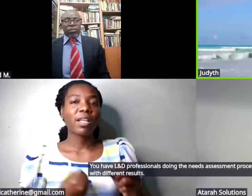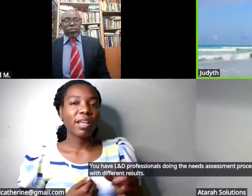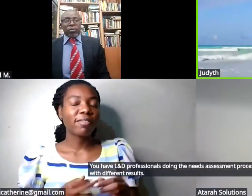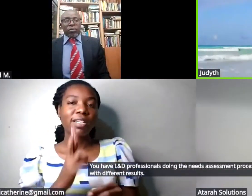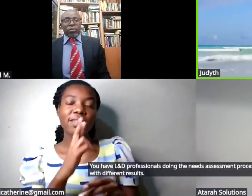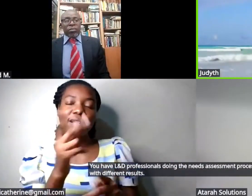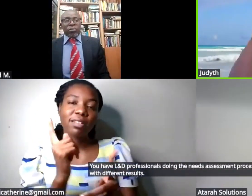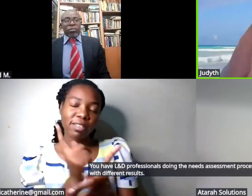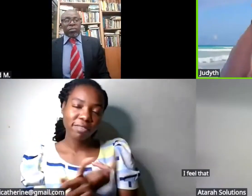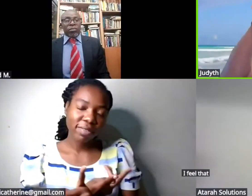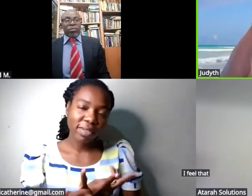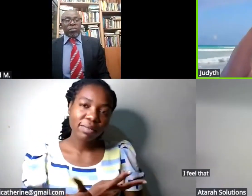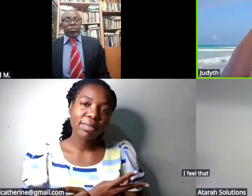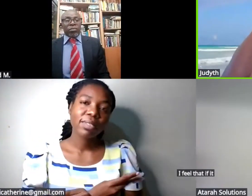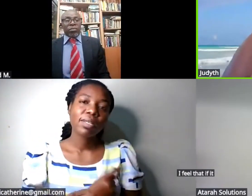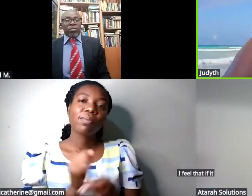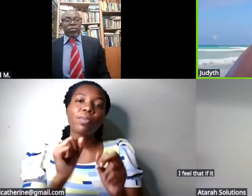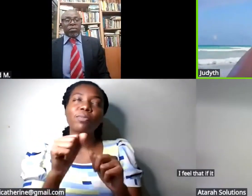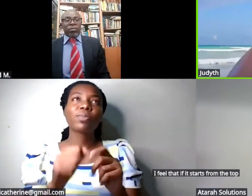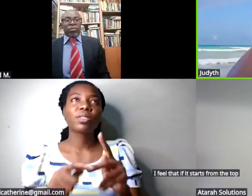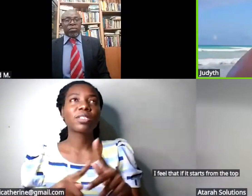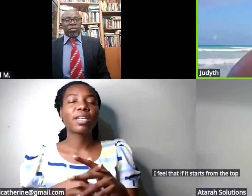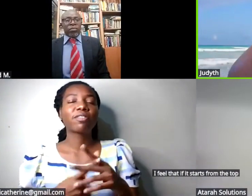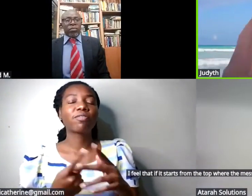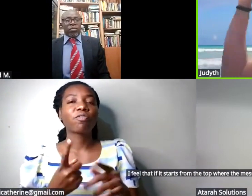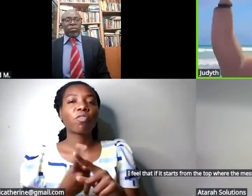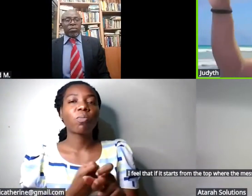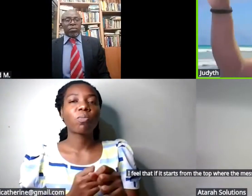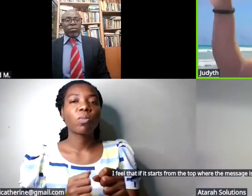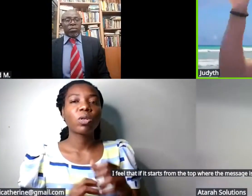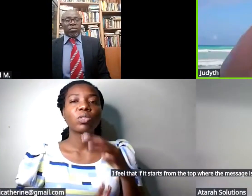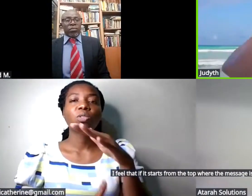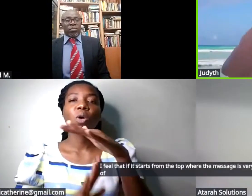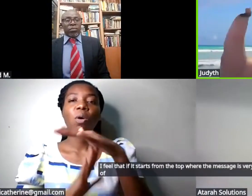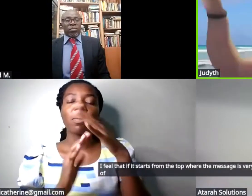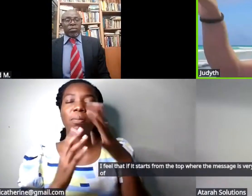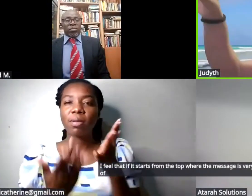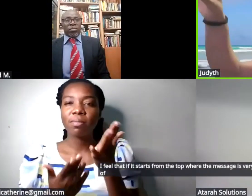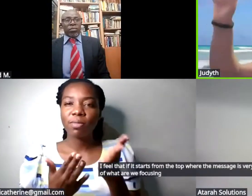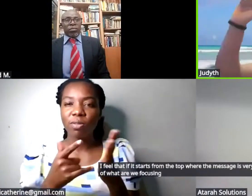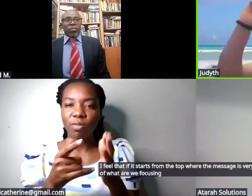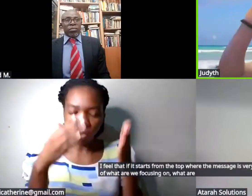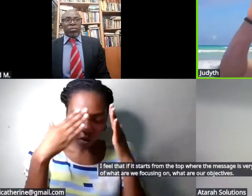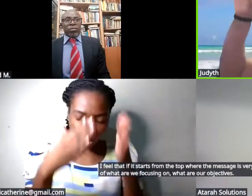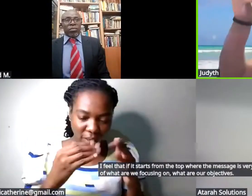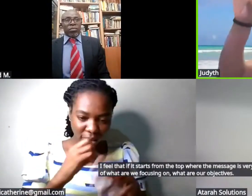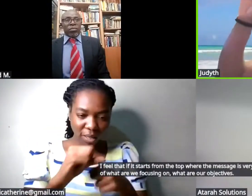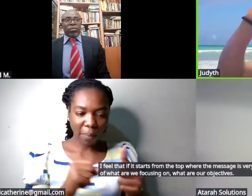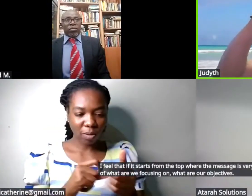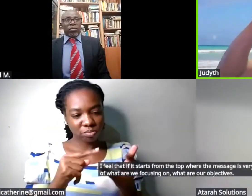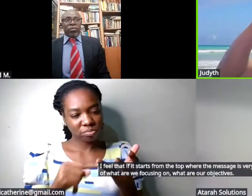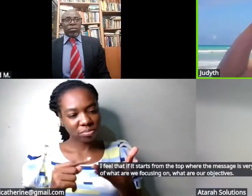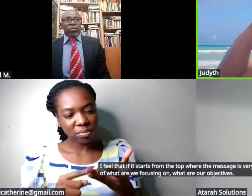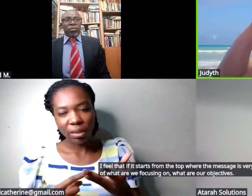feel that if it starts from the top, where the message is very clear in terms of what are we focusing on, what are our objectives or